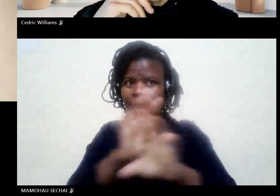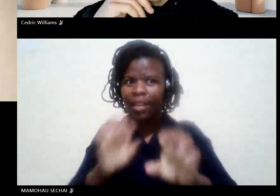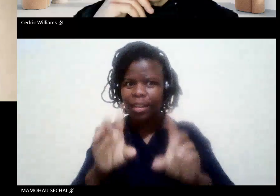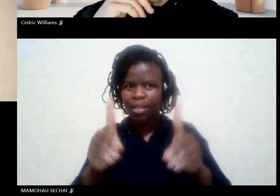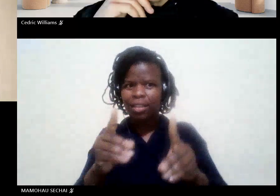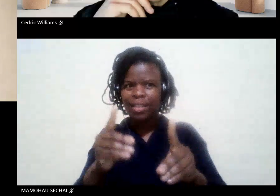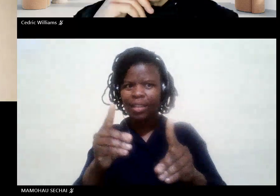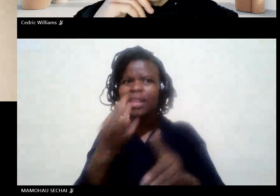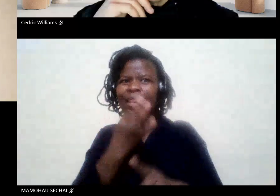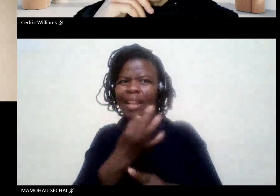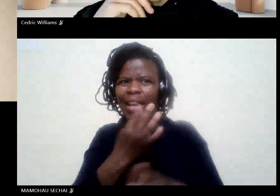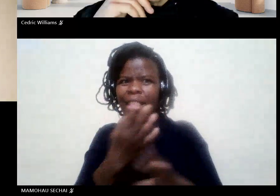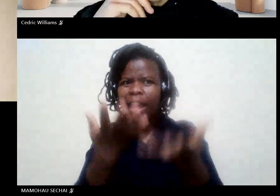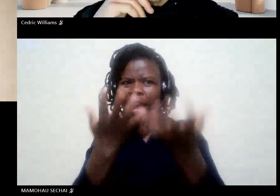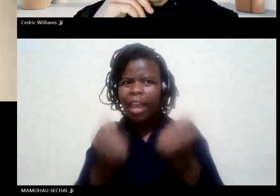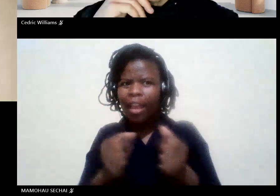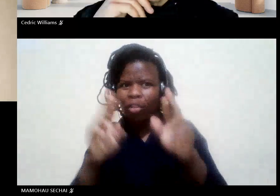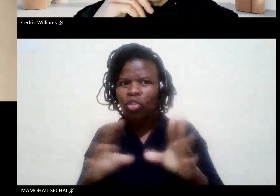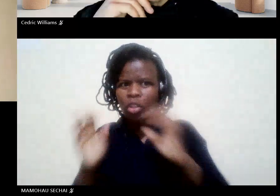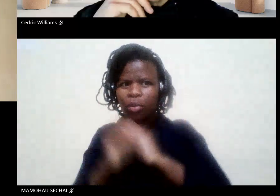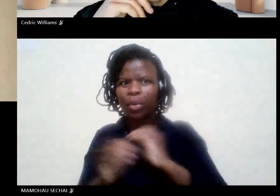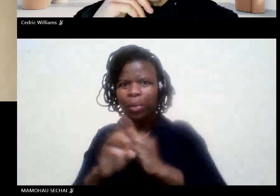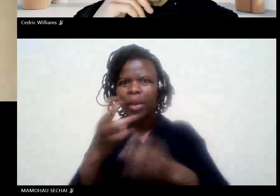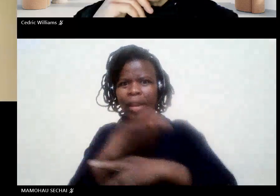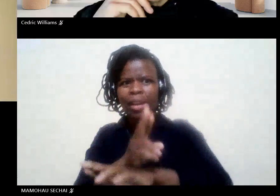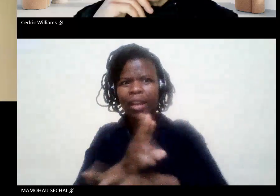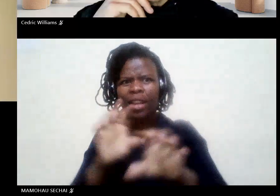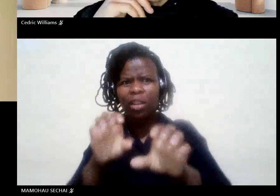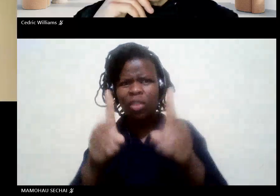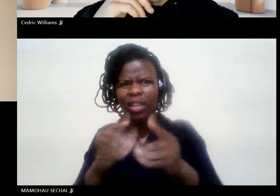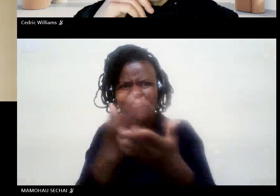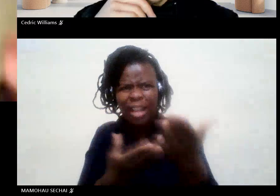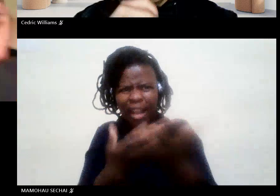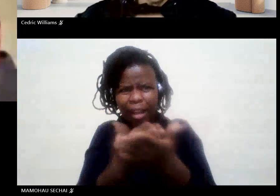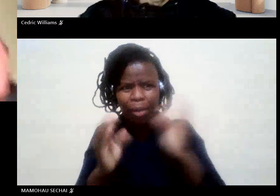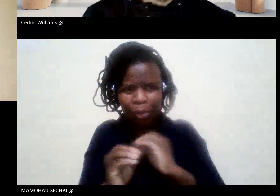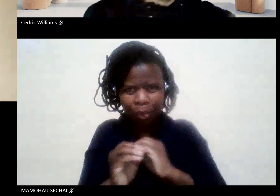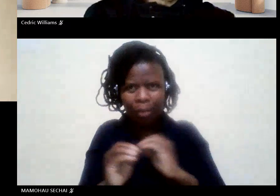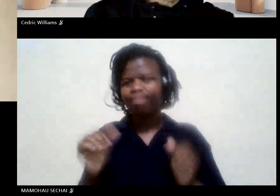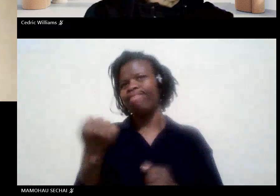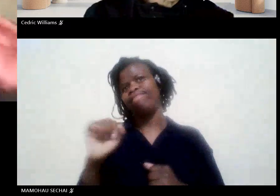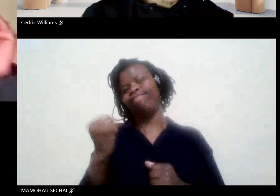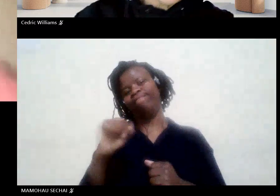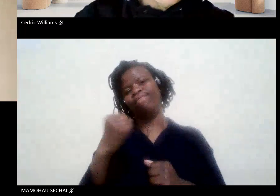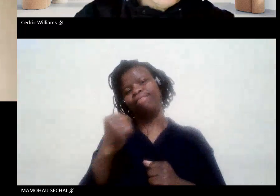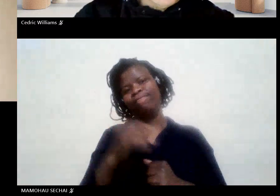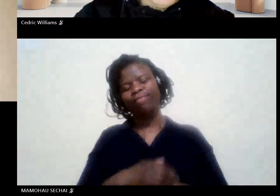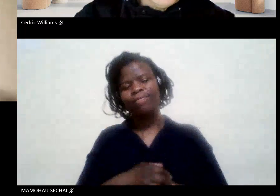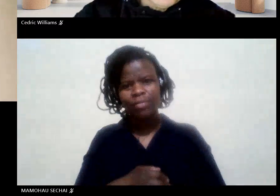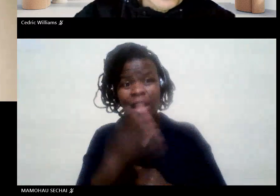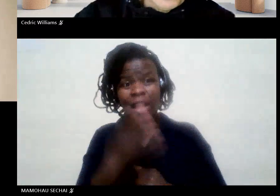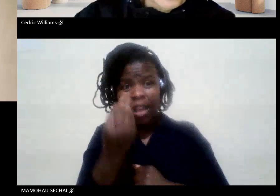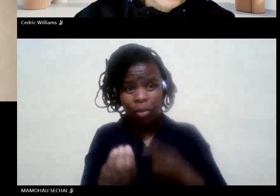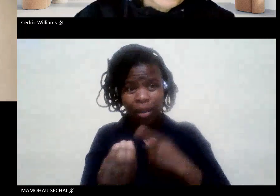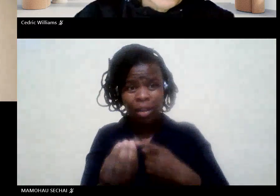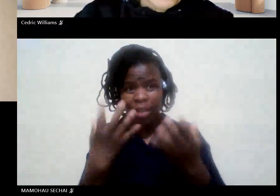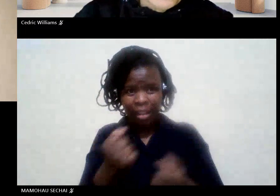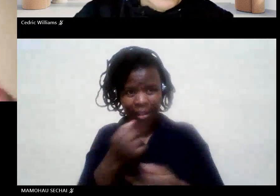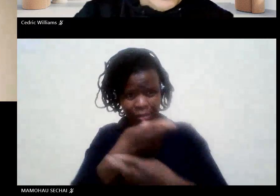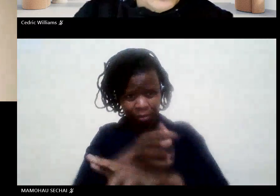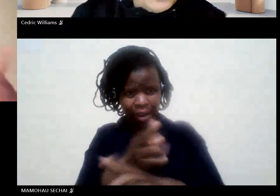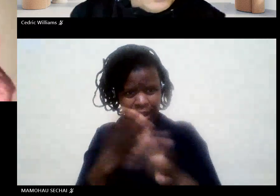have resources, then the right to education does not apply. It doesn't say that anywhere. This child has a right to